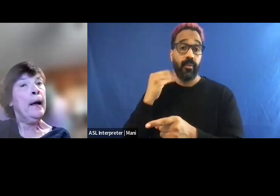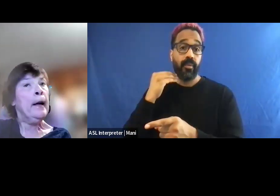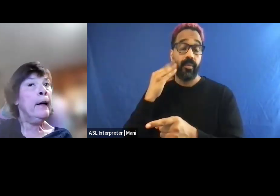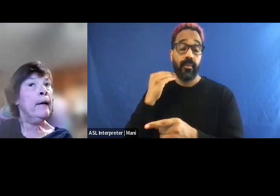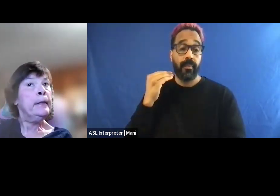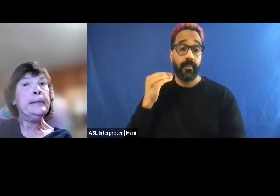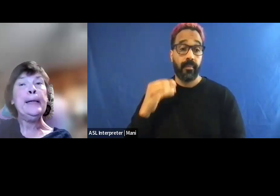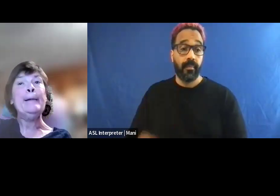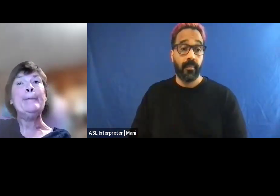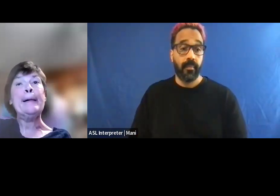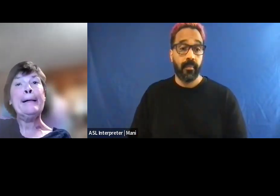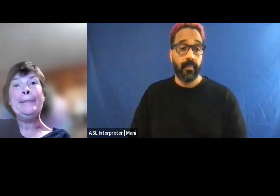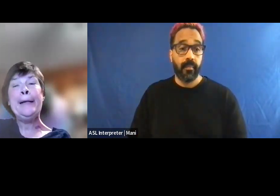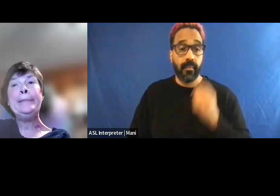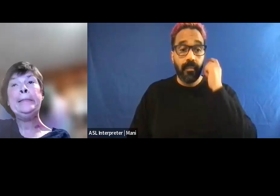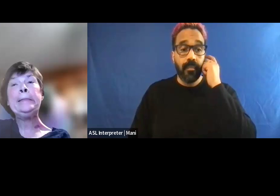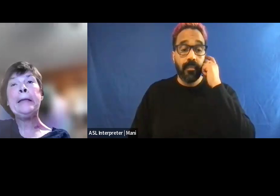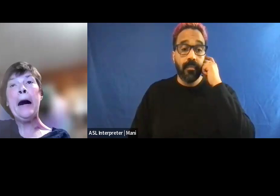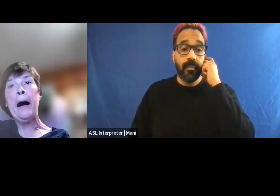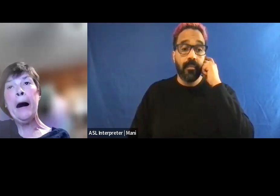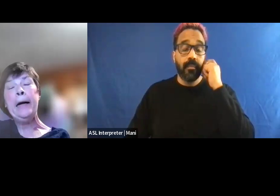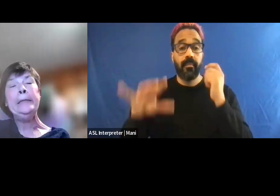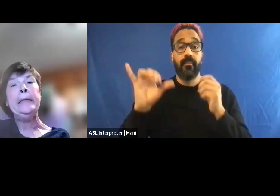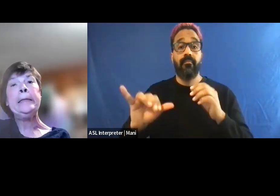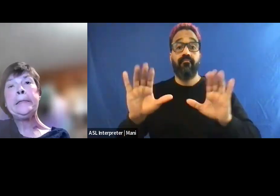get new board members